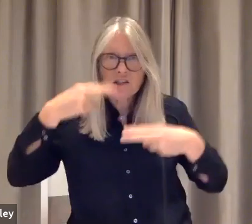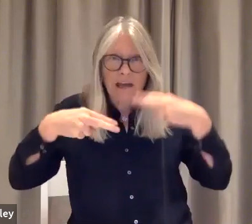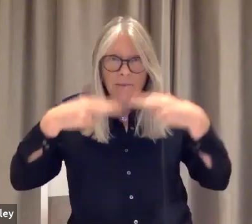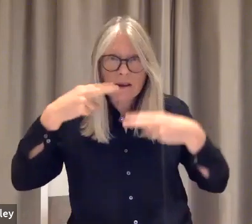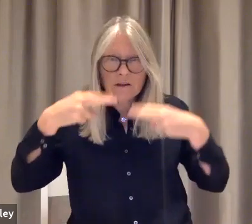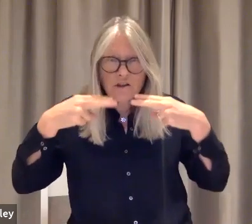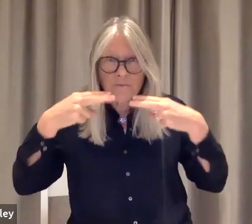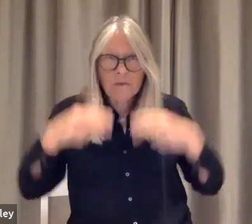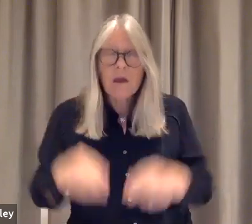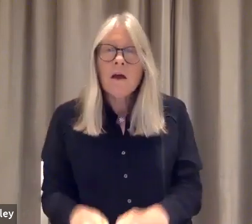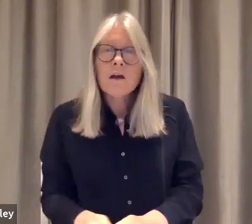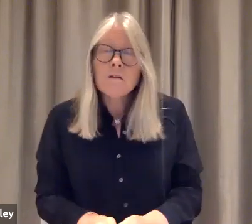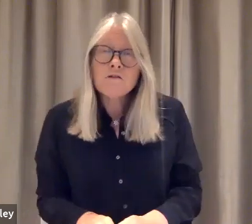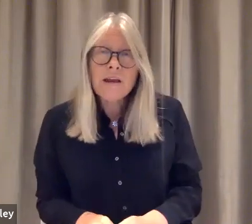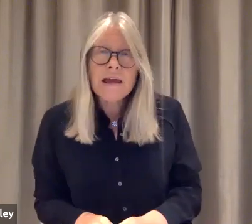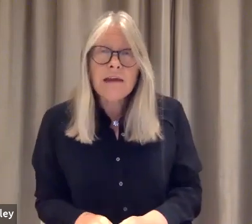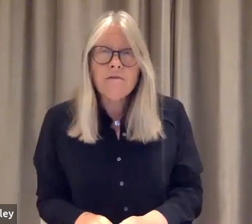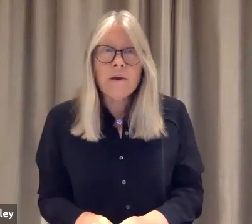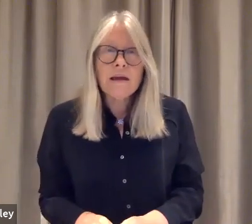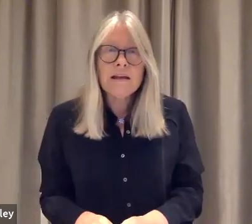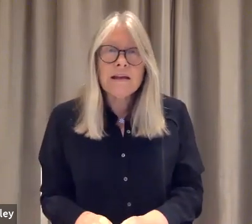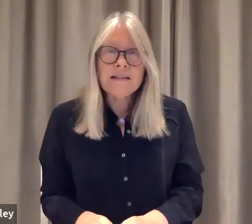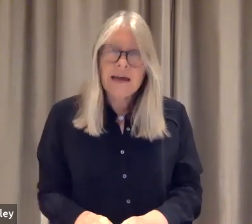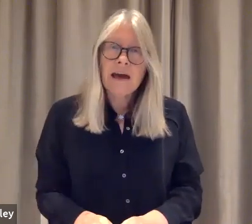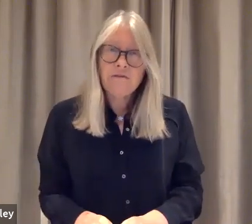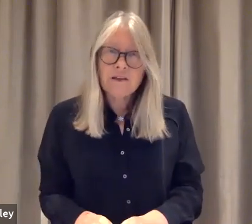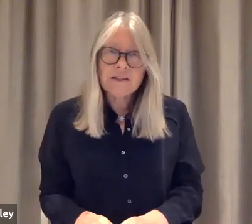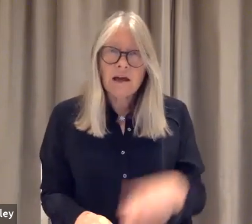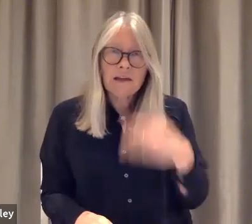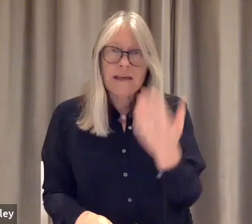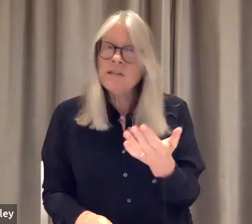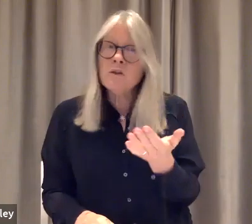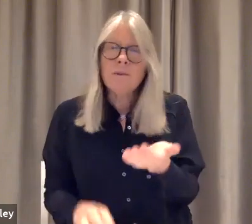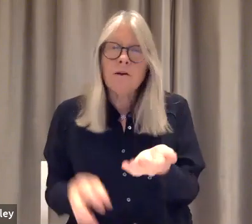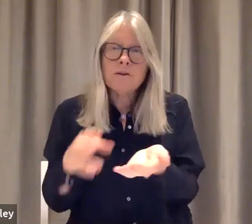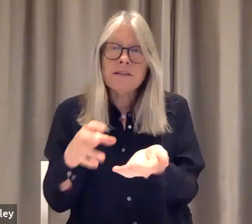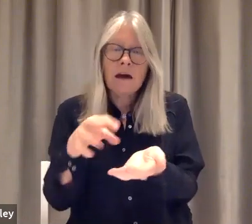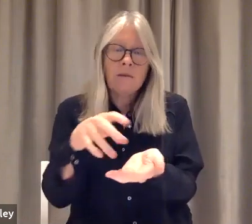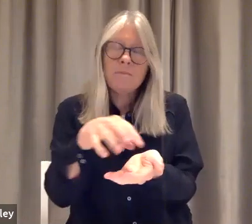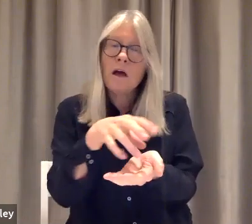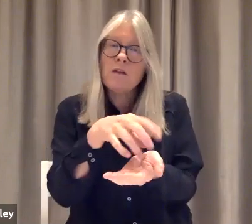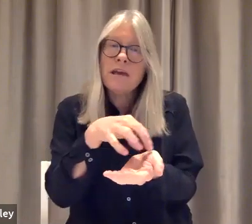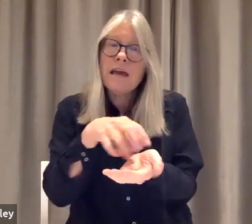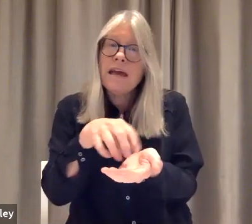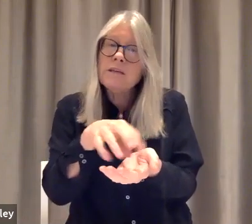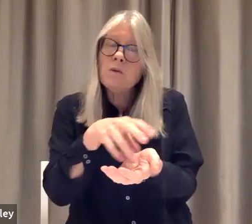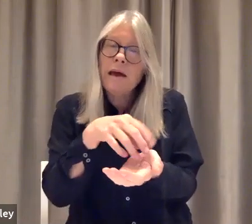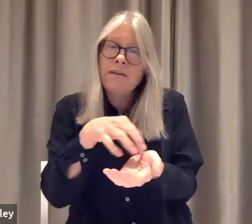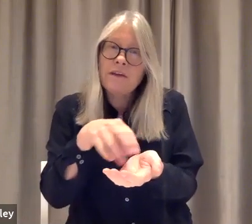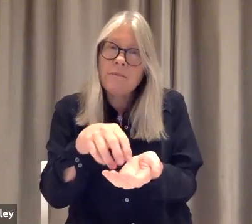shape, lunch. Culturally, if we need to have a sign that is not about using cutlery, is all about having